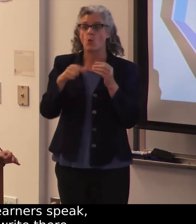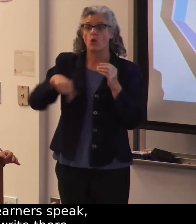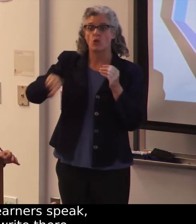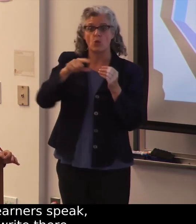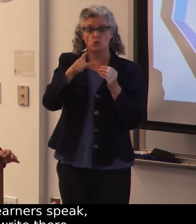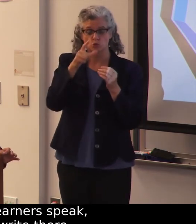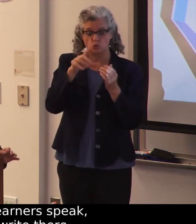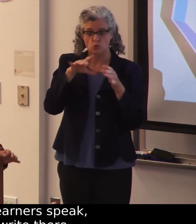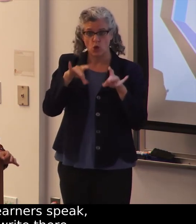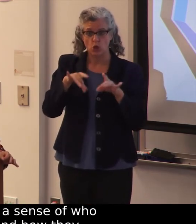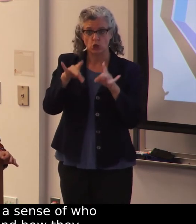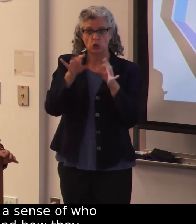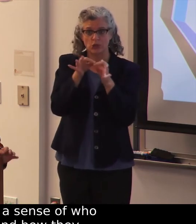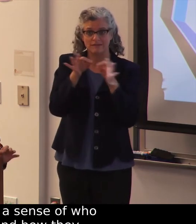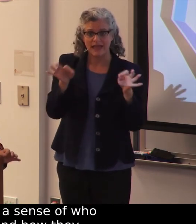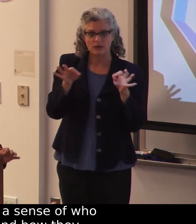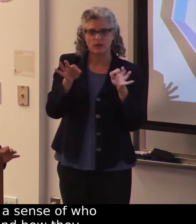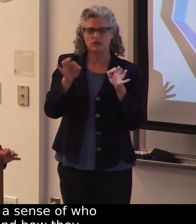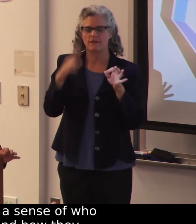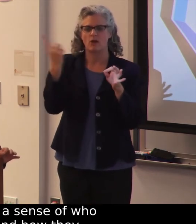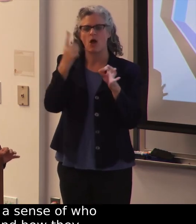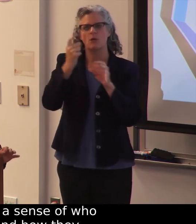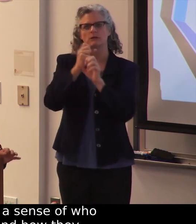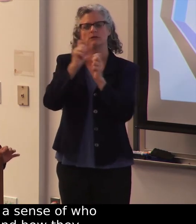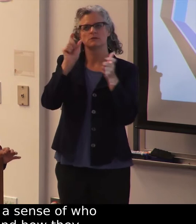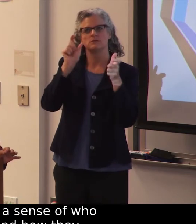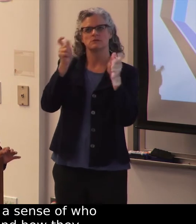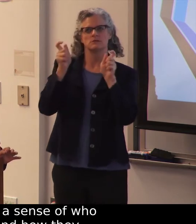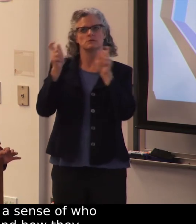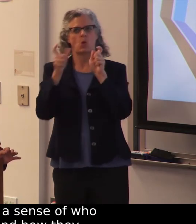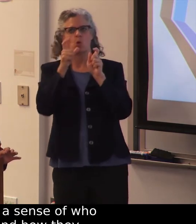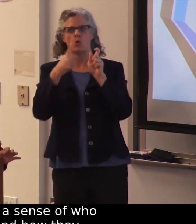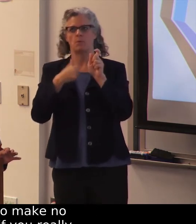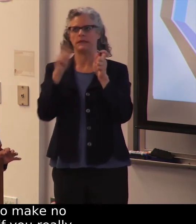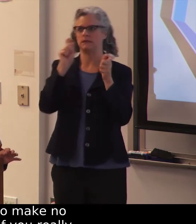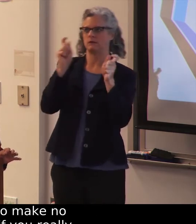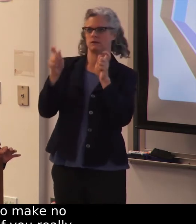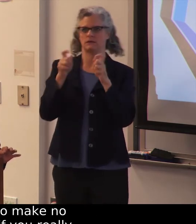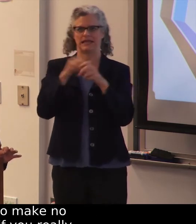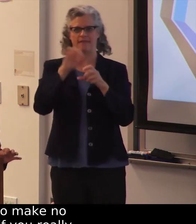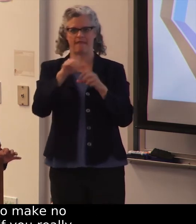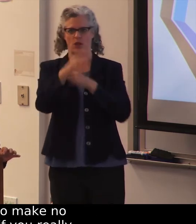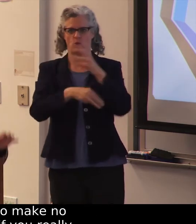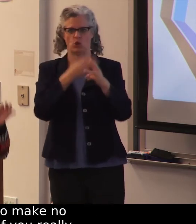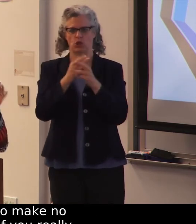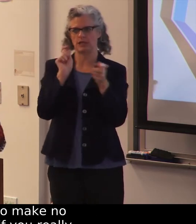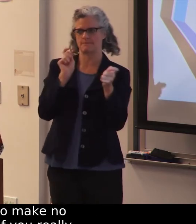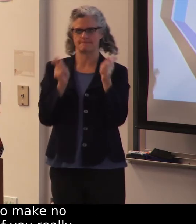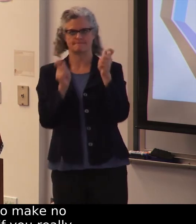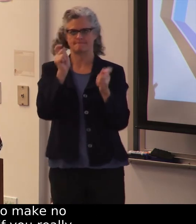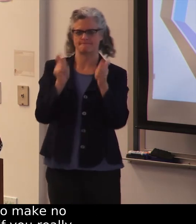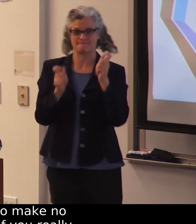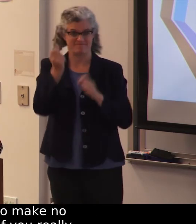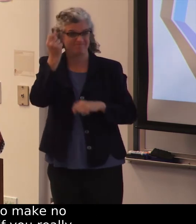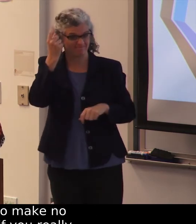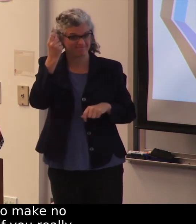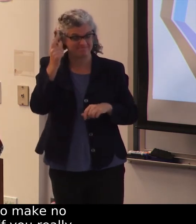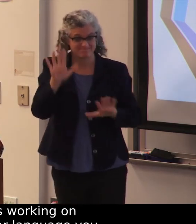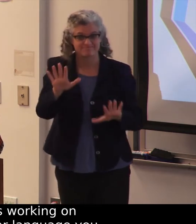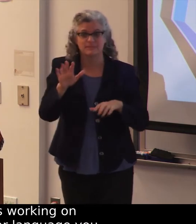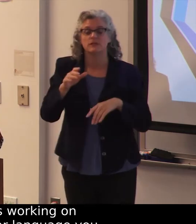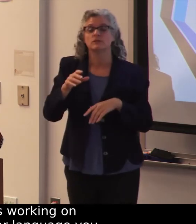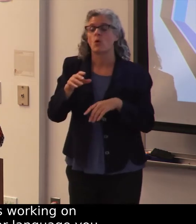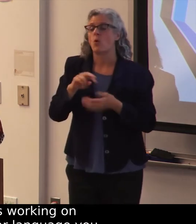also organizing and reorganizing a sense of who they are and how they relate to the social world, right? So make no mistake, if you really have those children